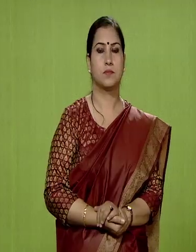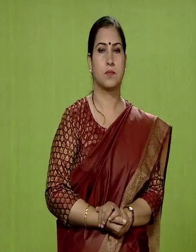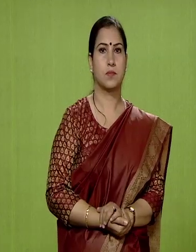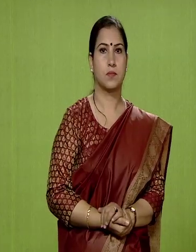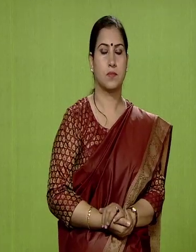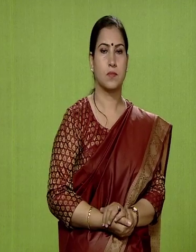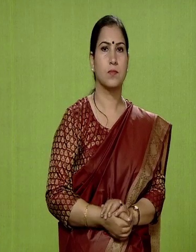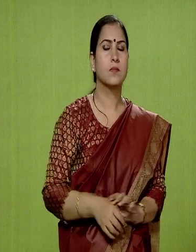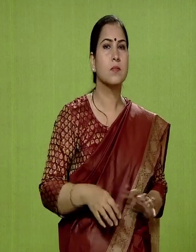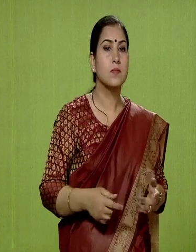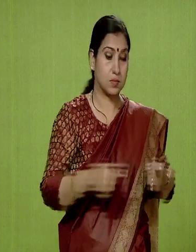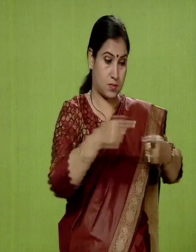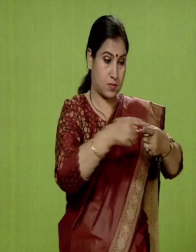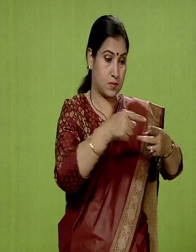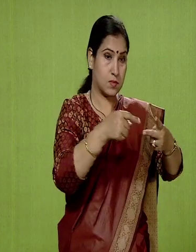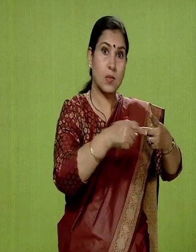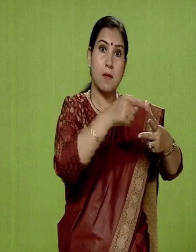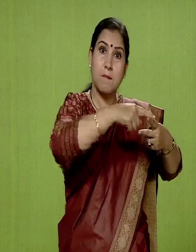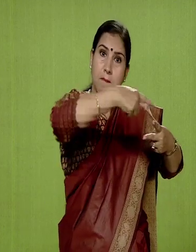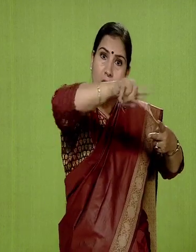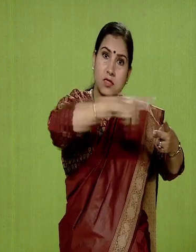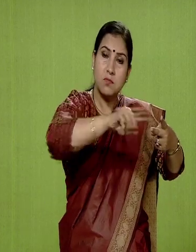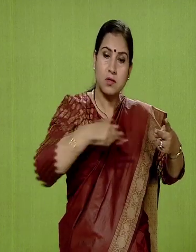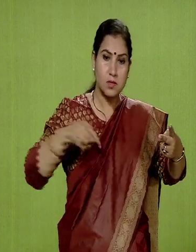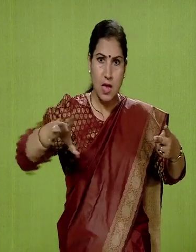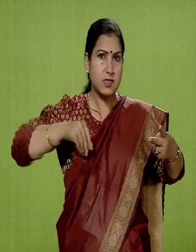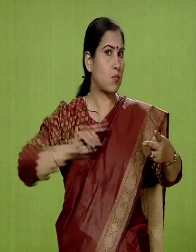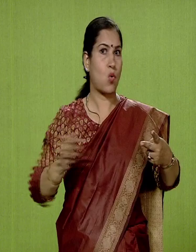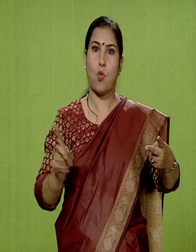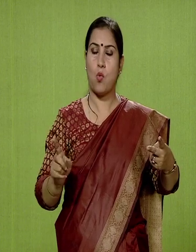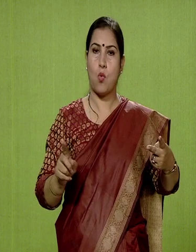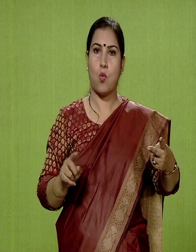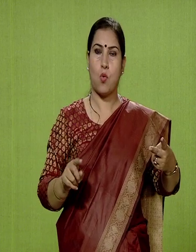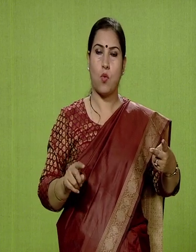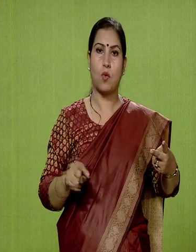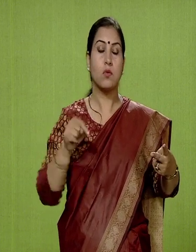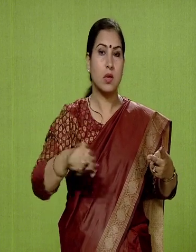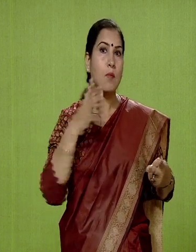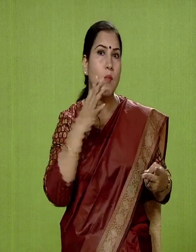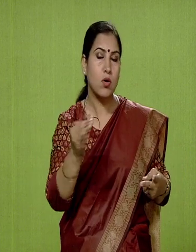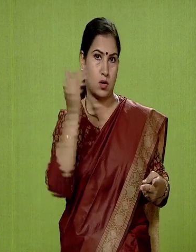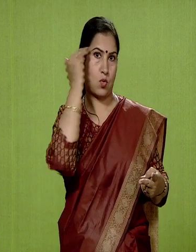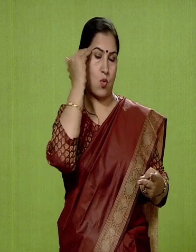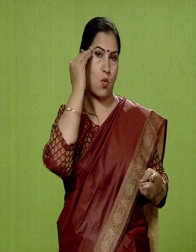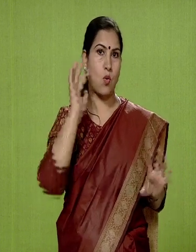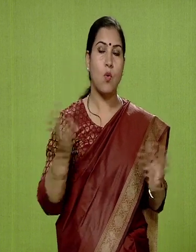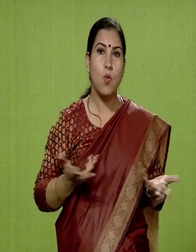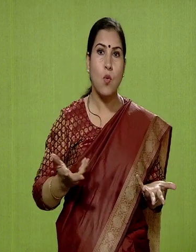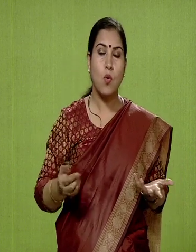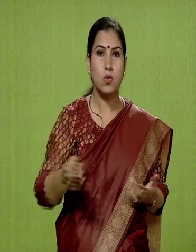They did this to oppose those bills. It is important to note that they raised